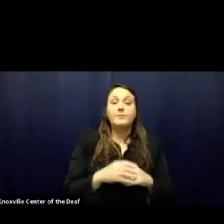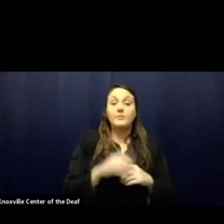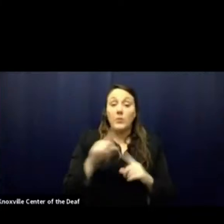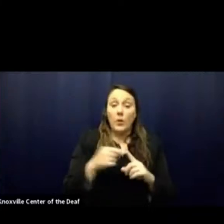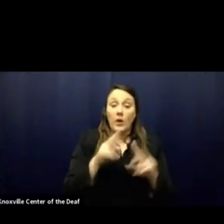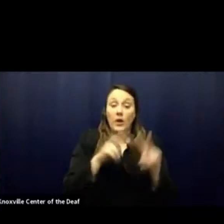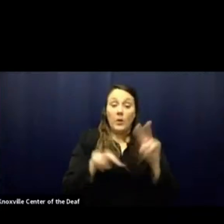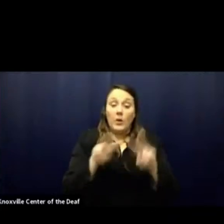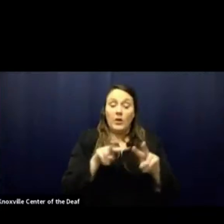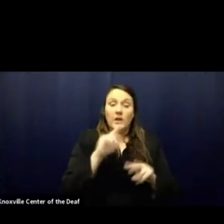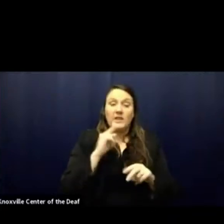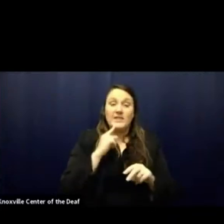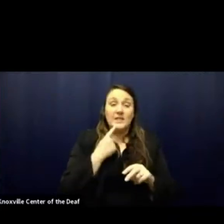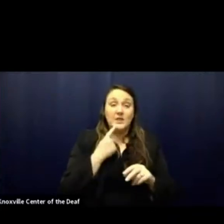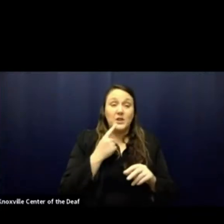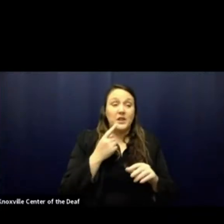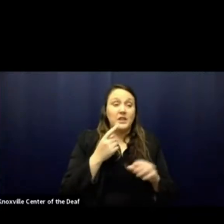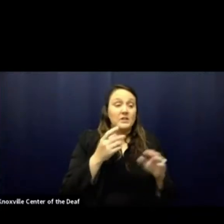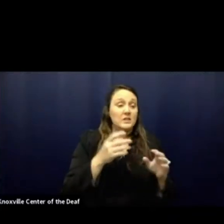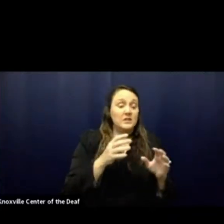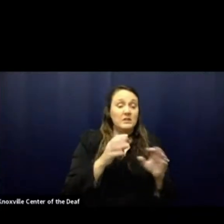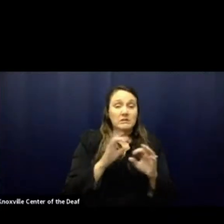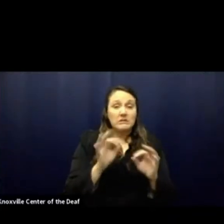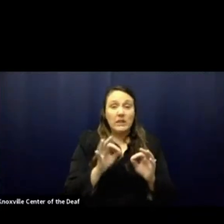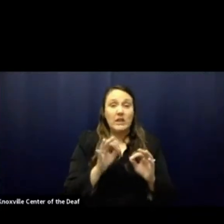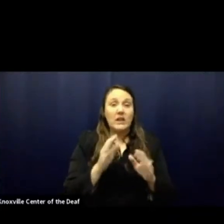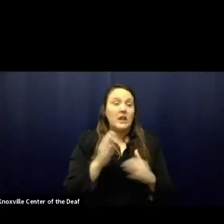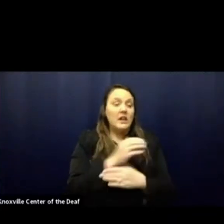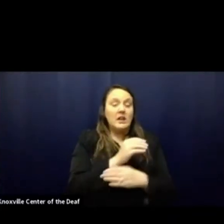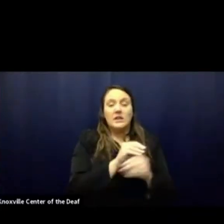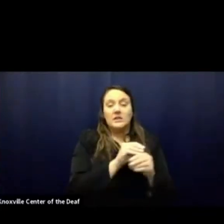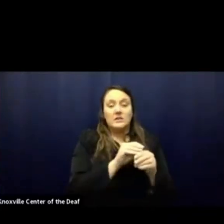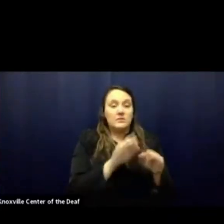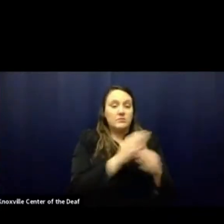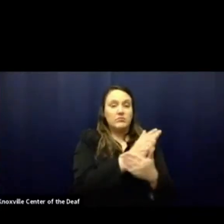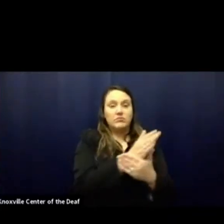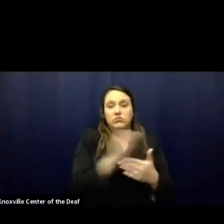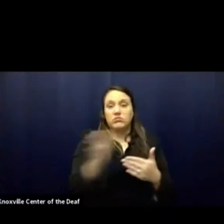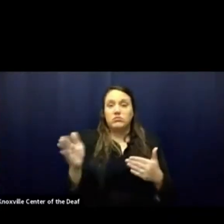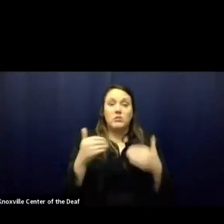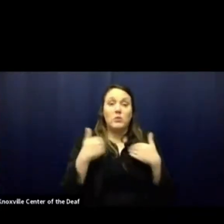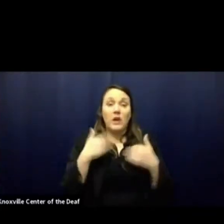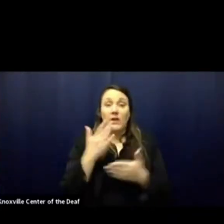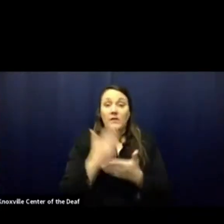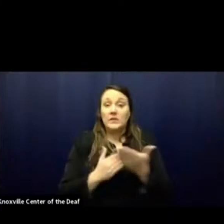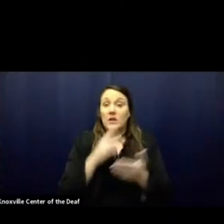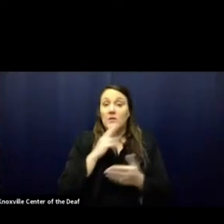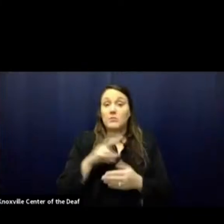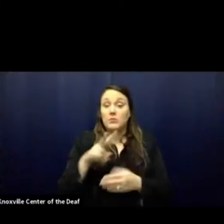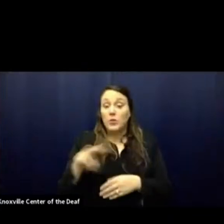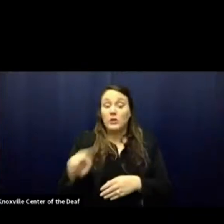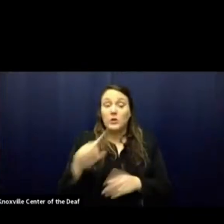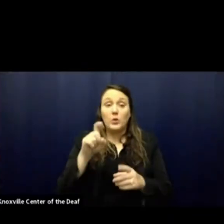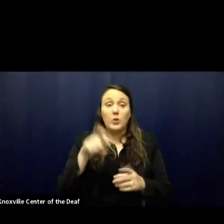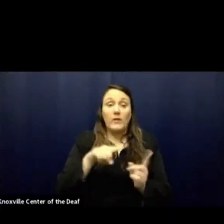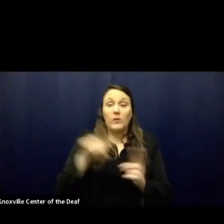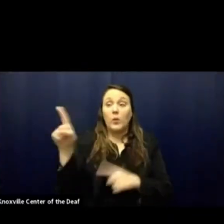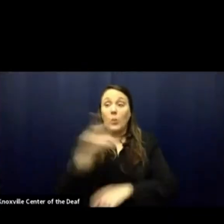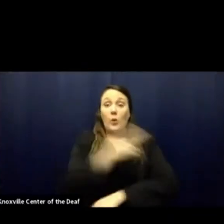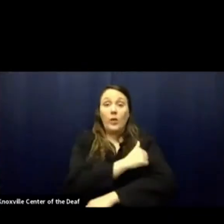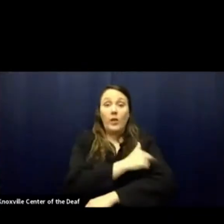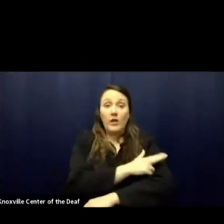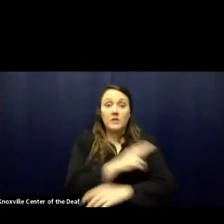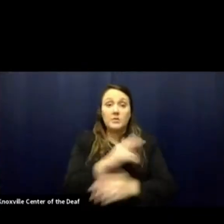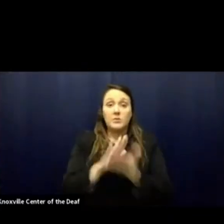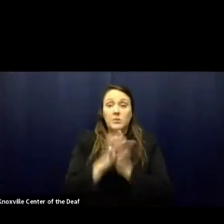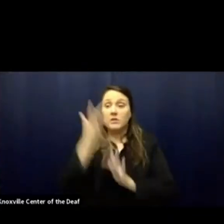severity of disease, it's spread out across all ages. We have 22-year-olds who end up having to go to the hospital because they get sick enough